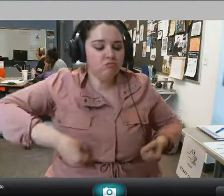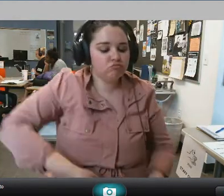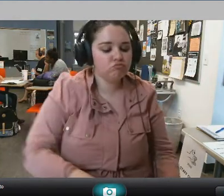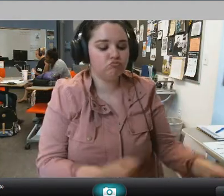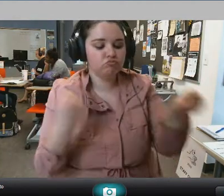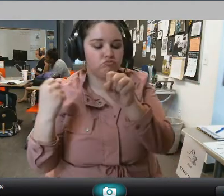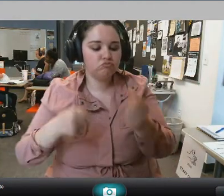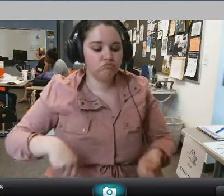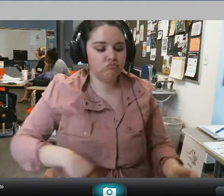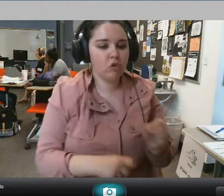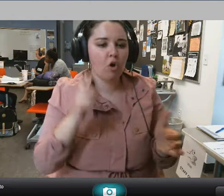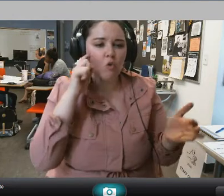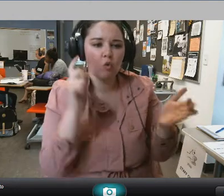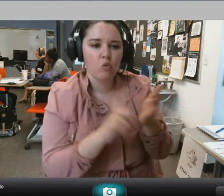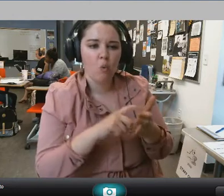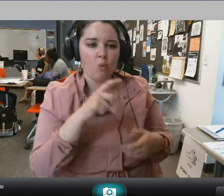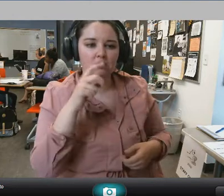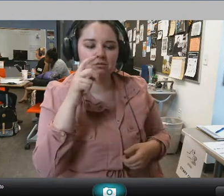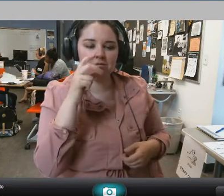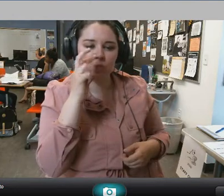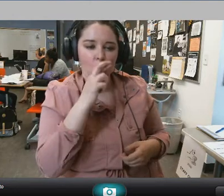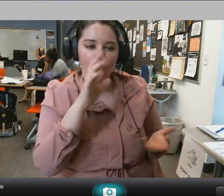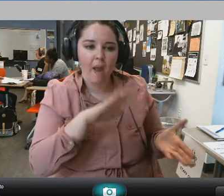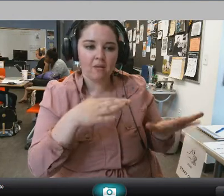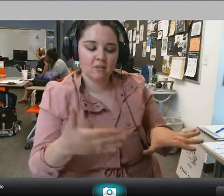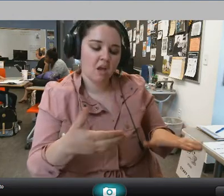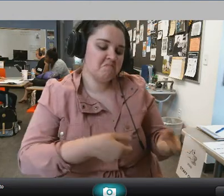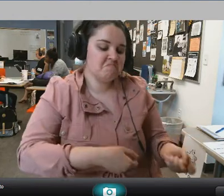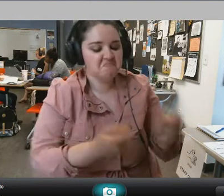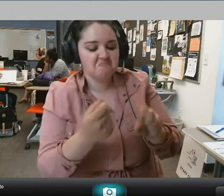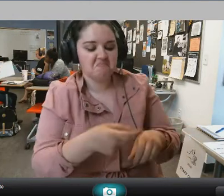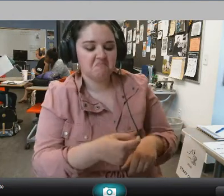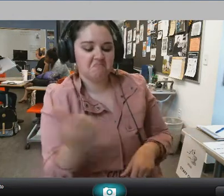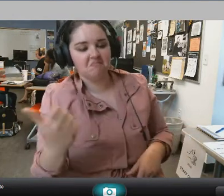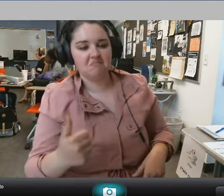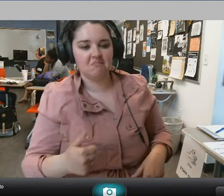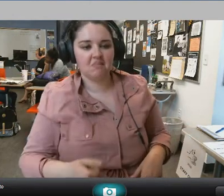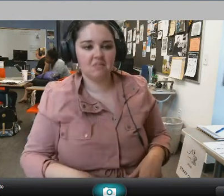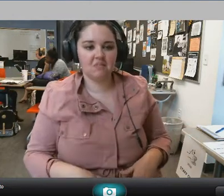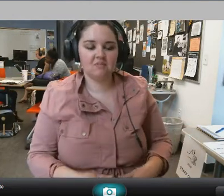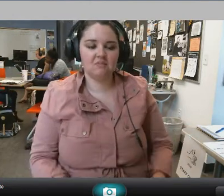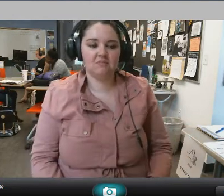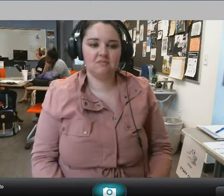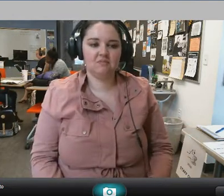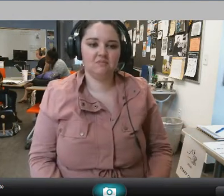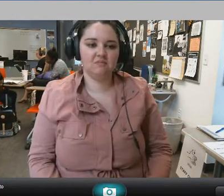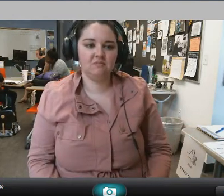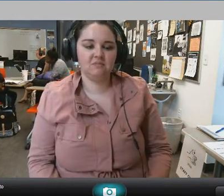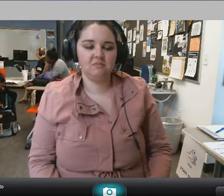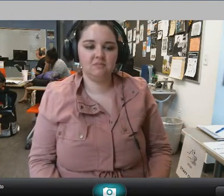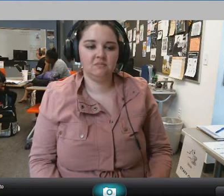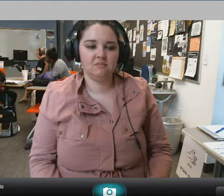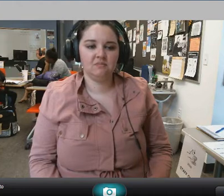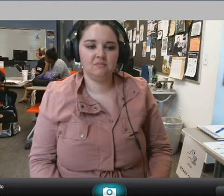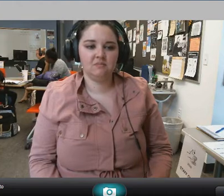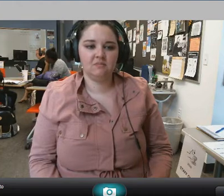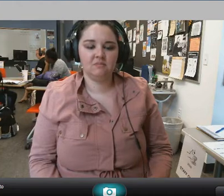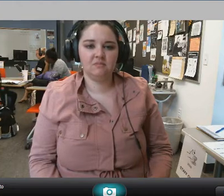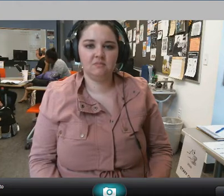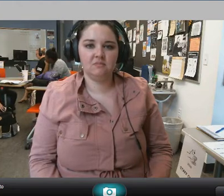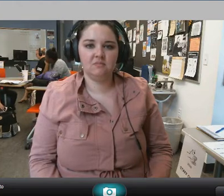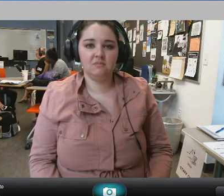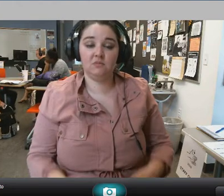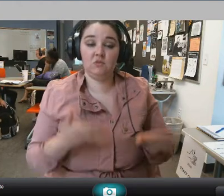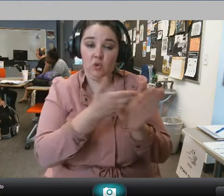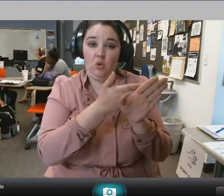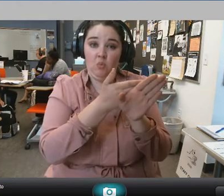went into the sausage in comparison with which a poisoned rat was a tidbit. There was no place for the men to wash their hands